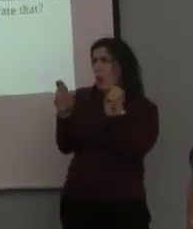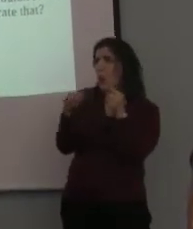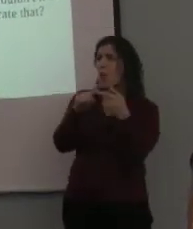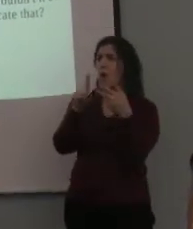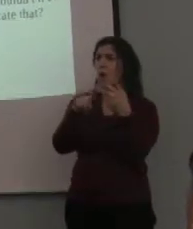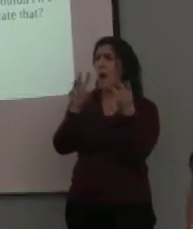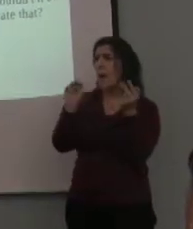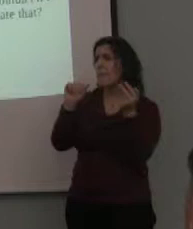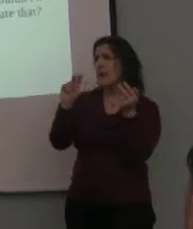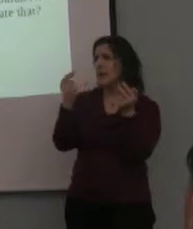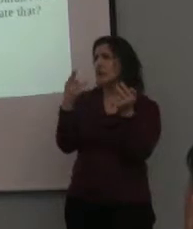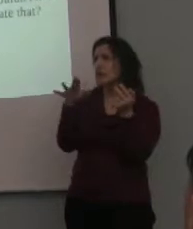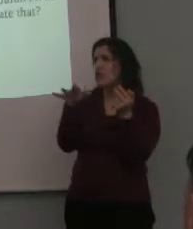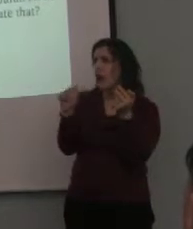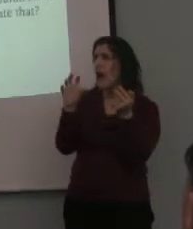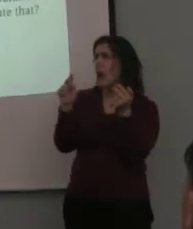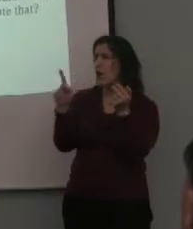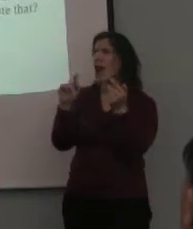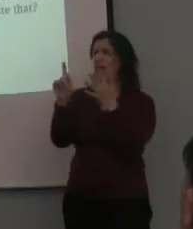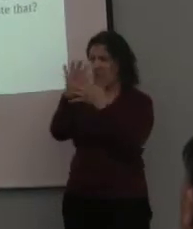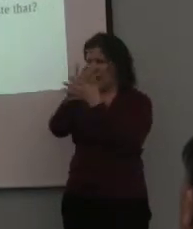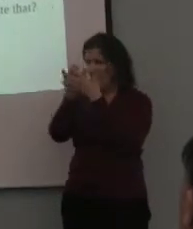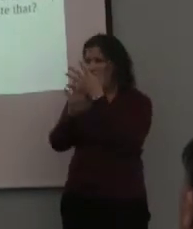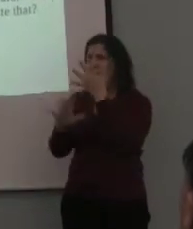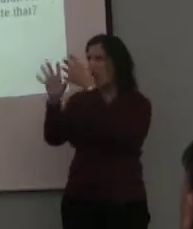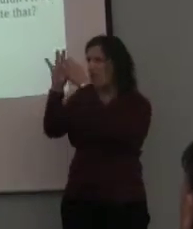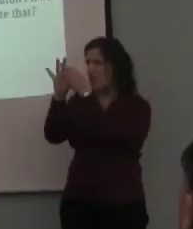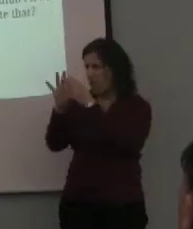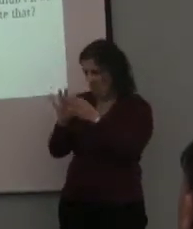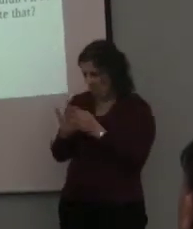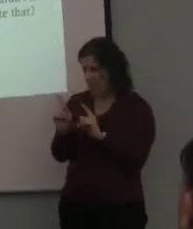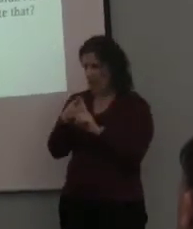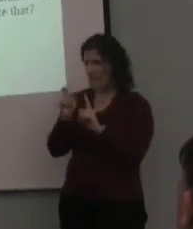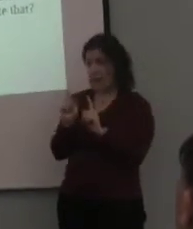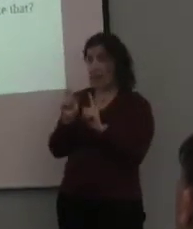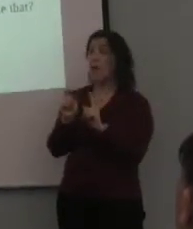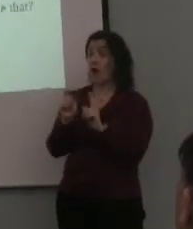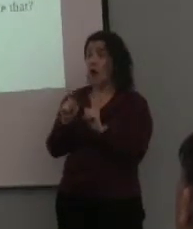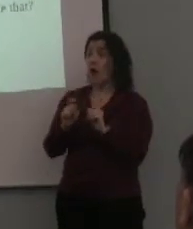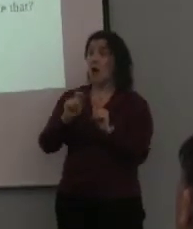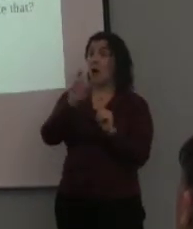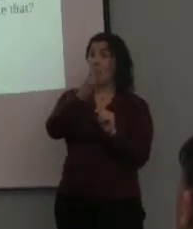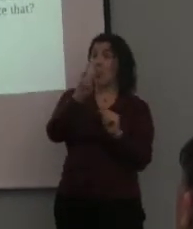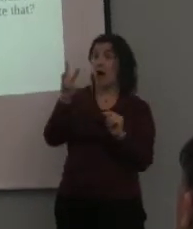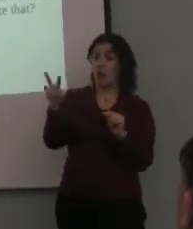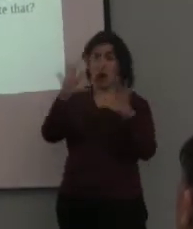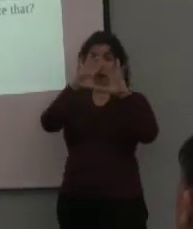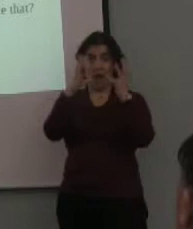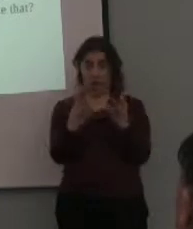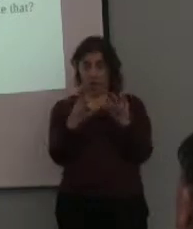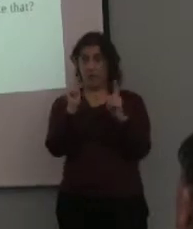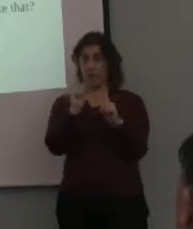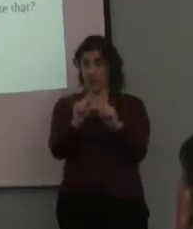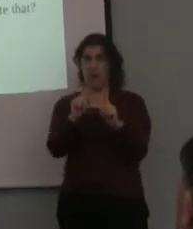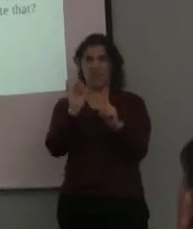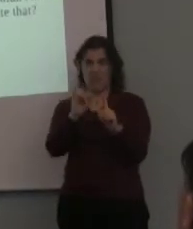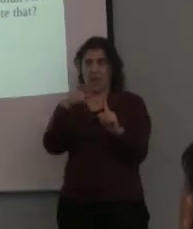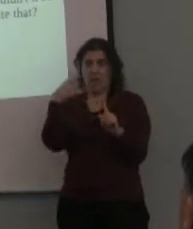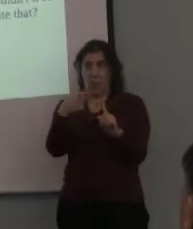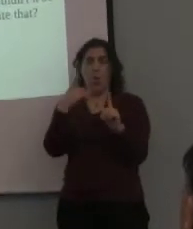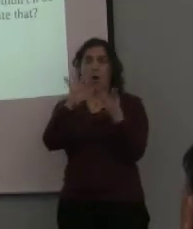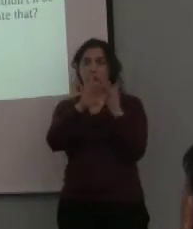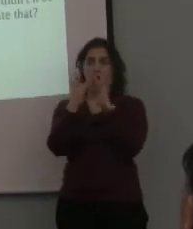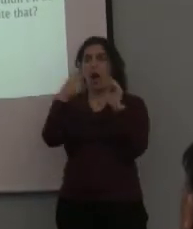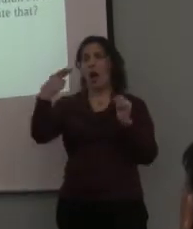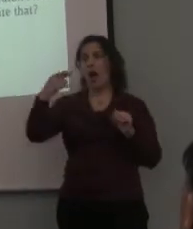let's think about where it came from. Well, we know the World Wide Web. That's all about linking.